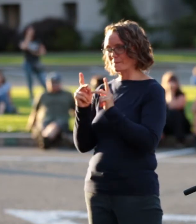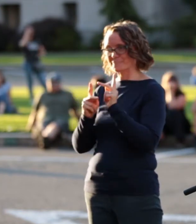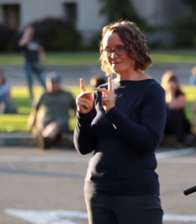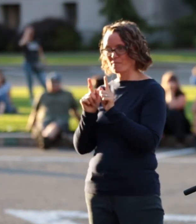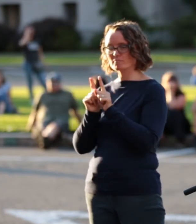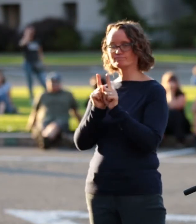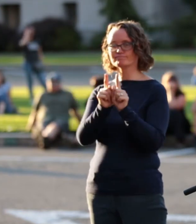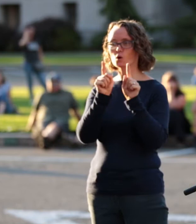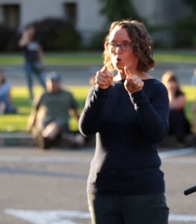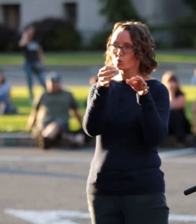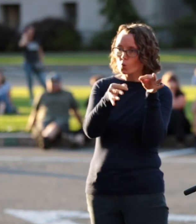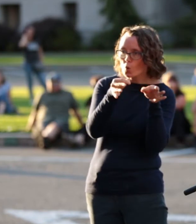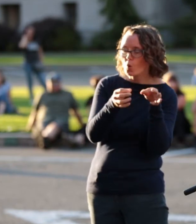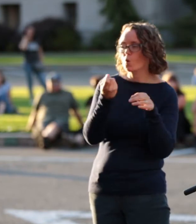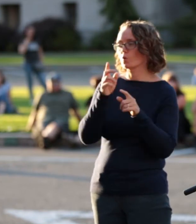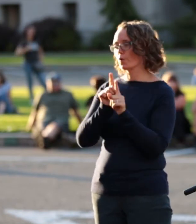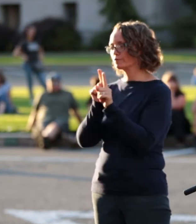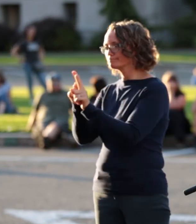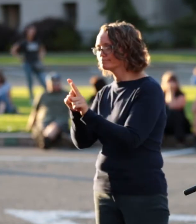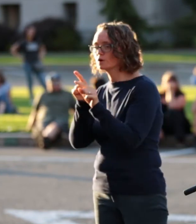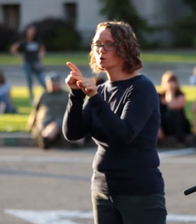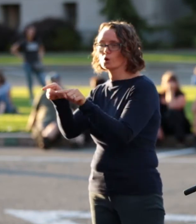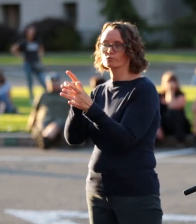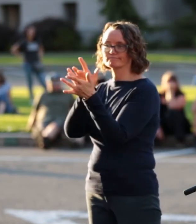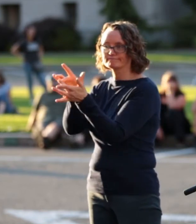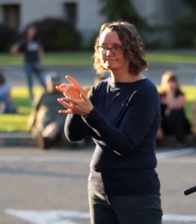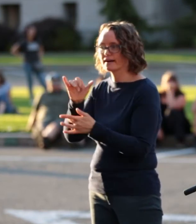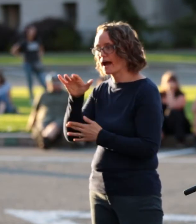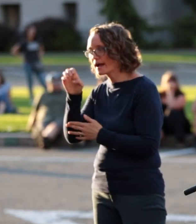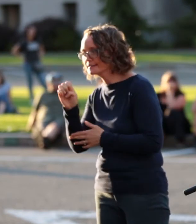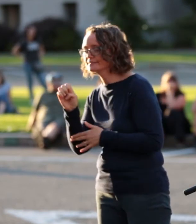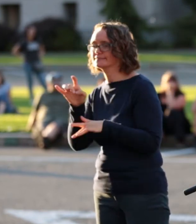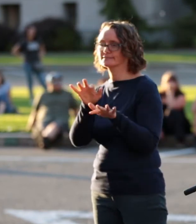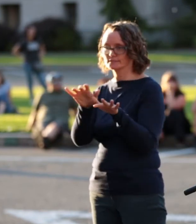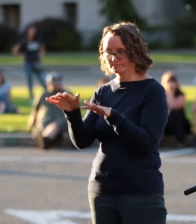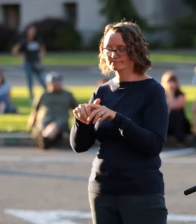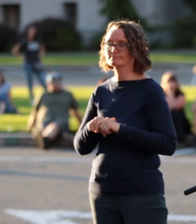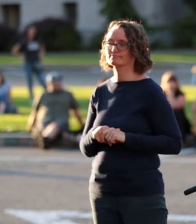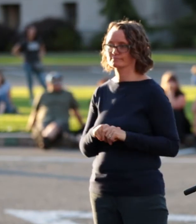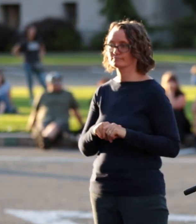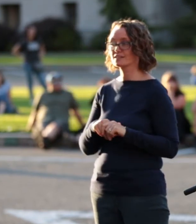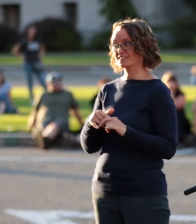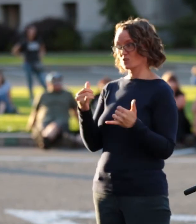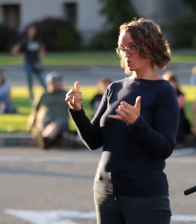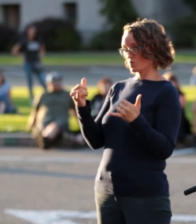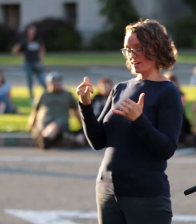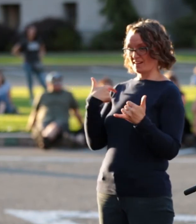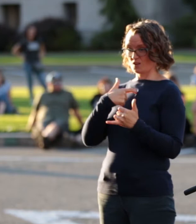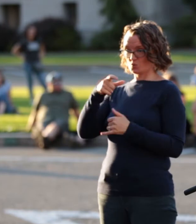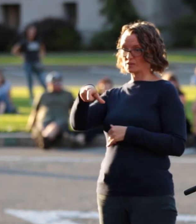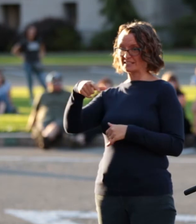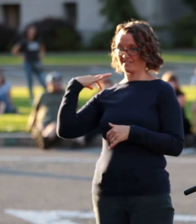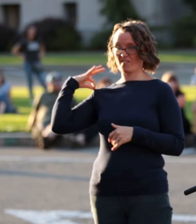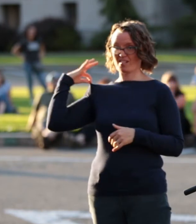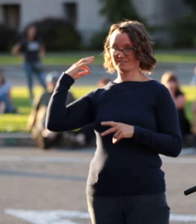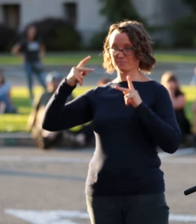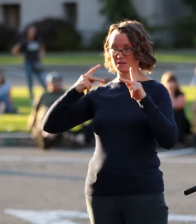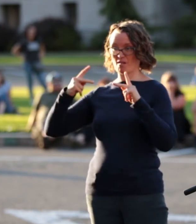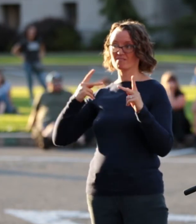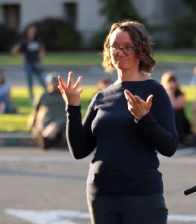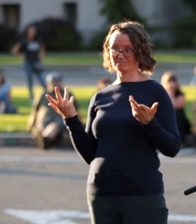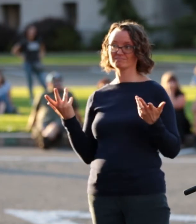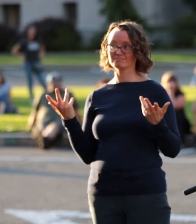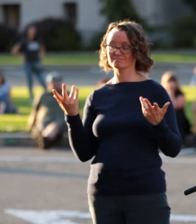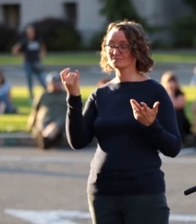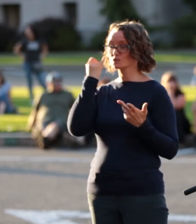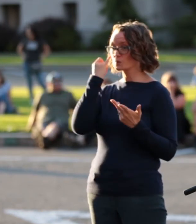or activity. WASIN, the Washington Immigration Solidarity Network, is seeking volunteers for this purpose. If you're interested